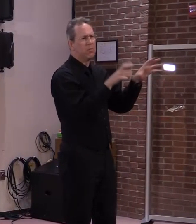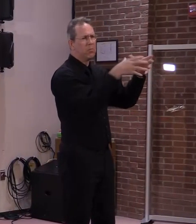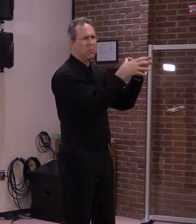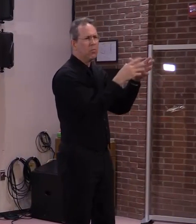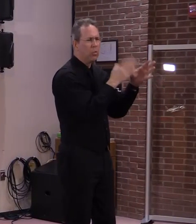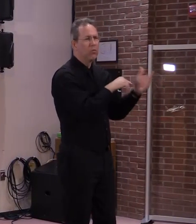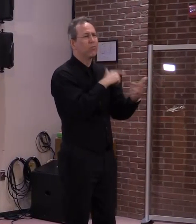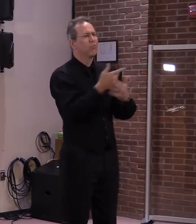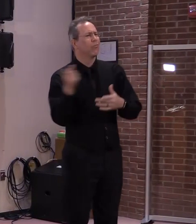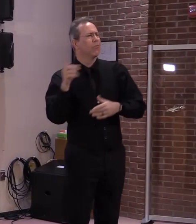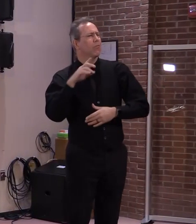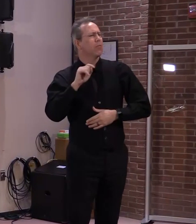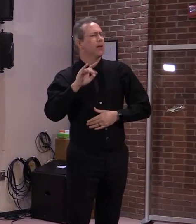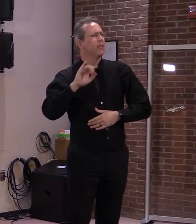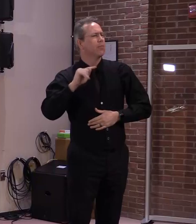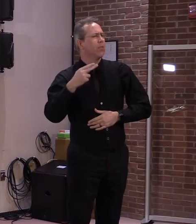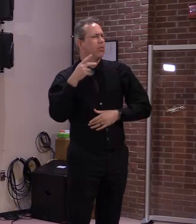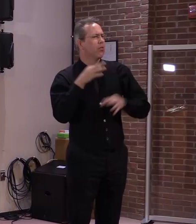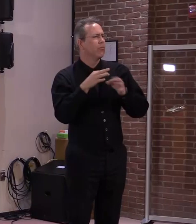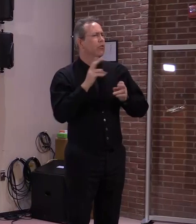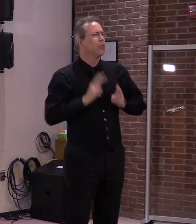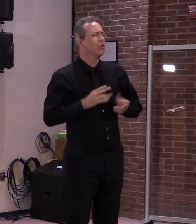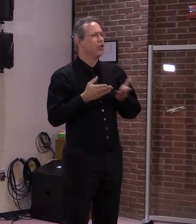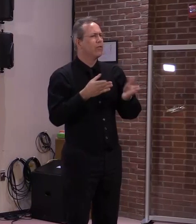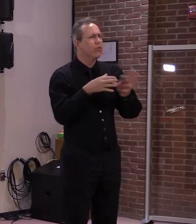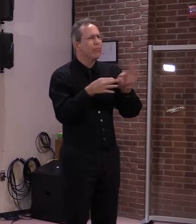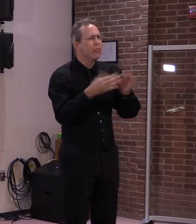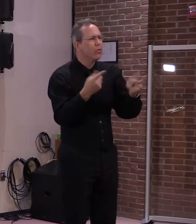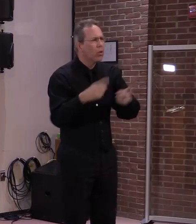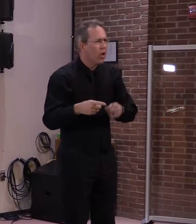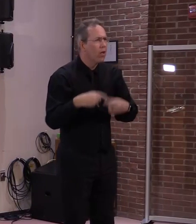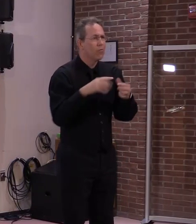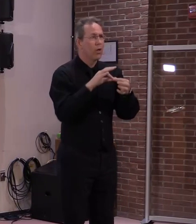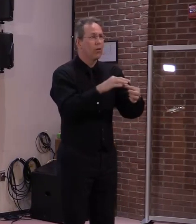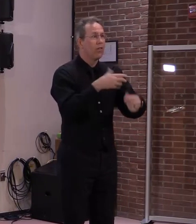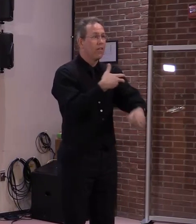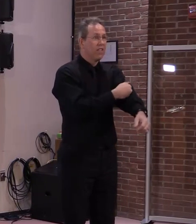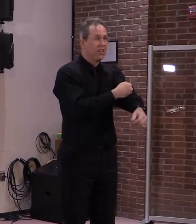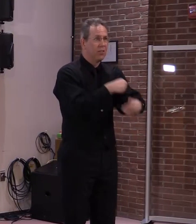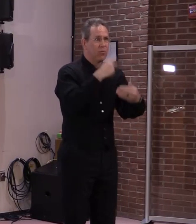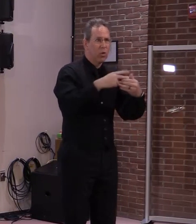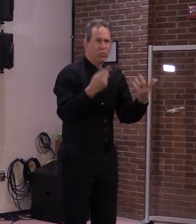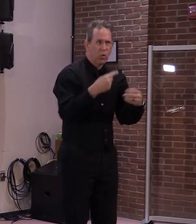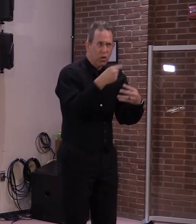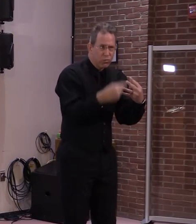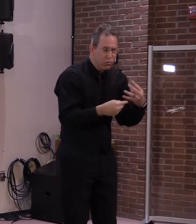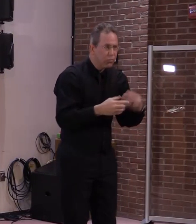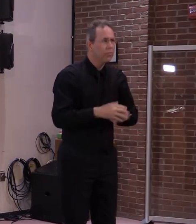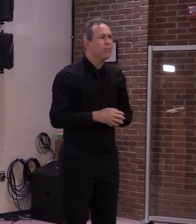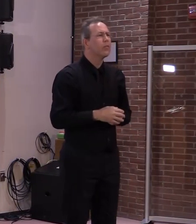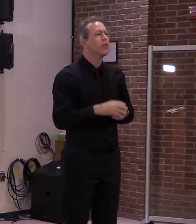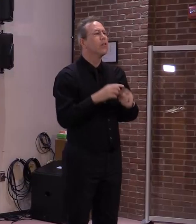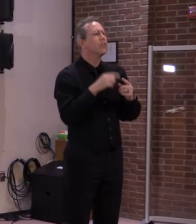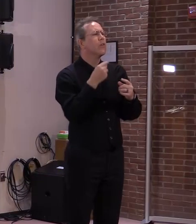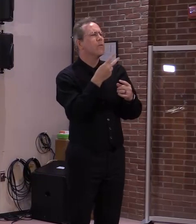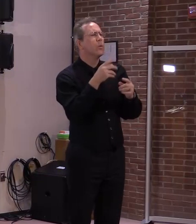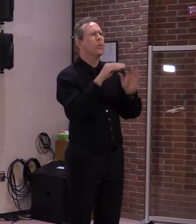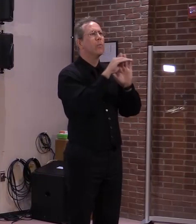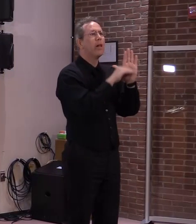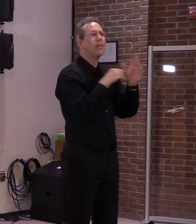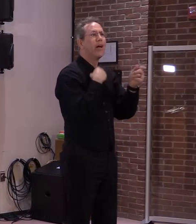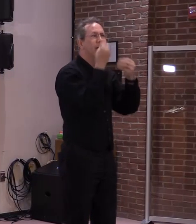provide an update on our progress with the vaccination program, as well as a few policy-related updates.